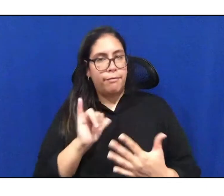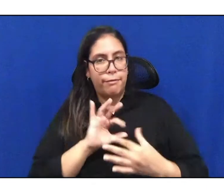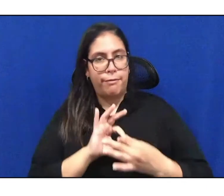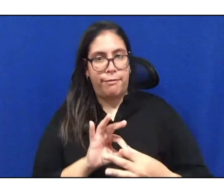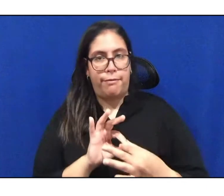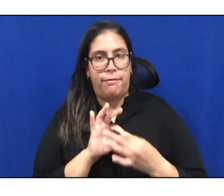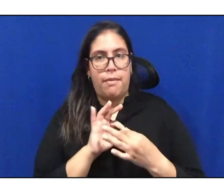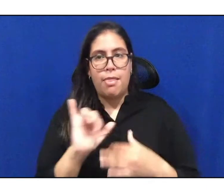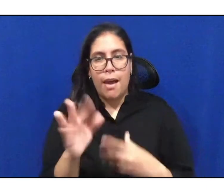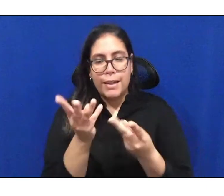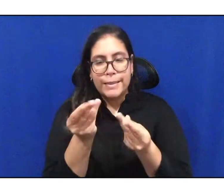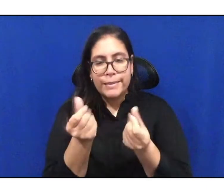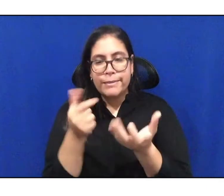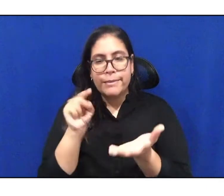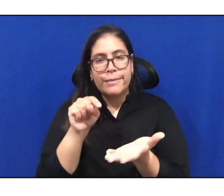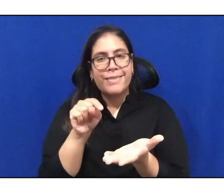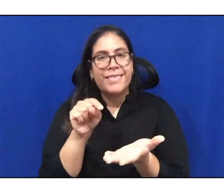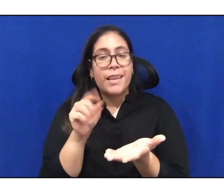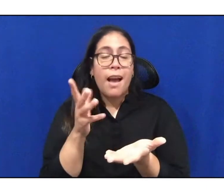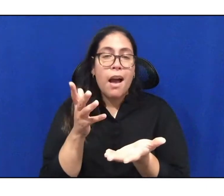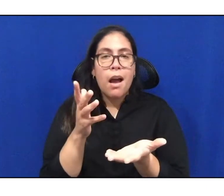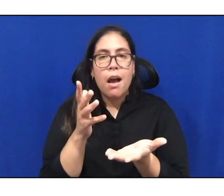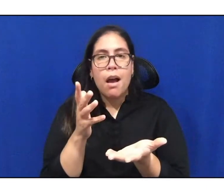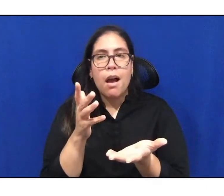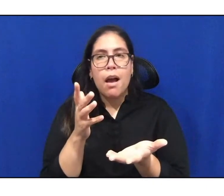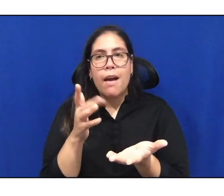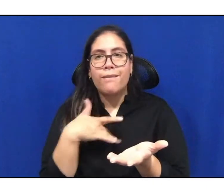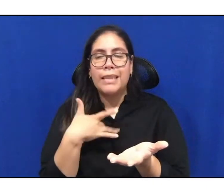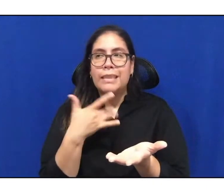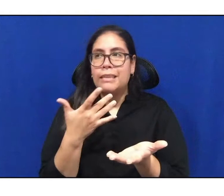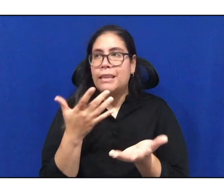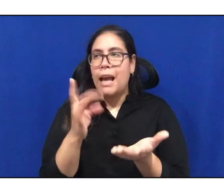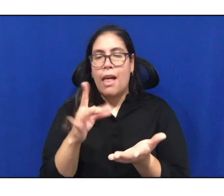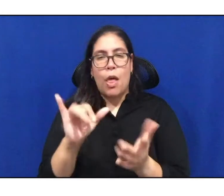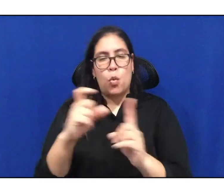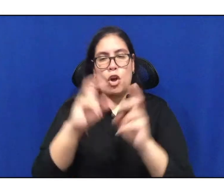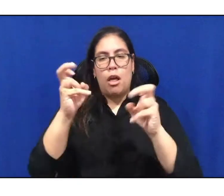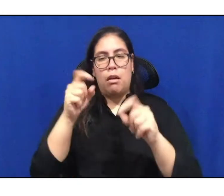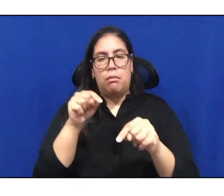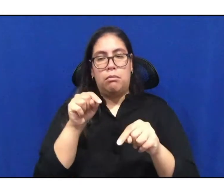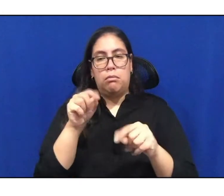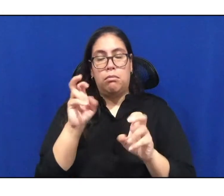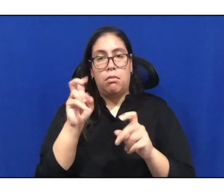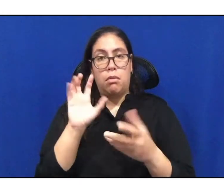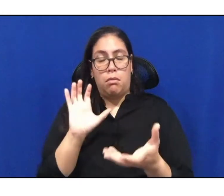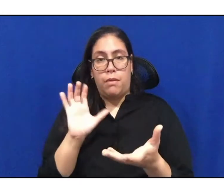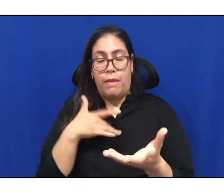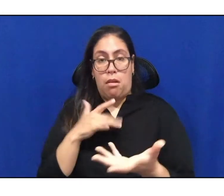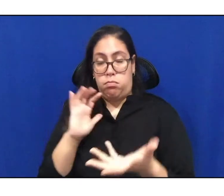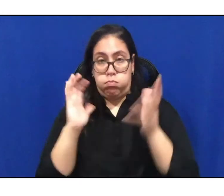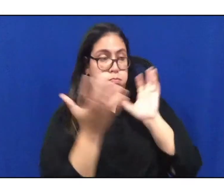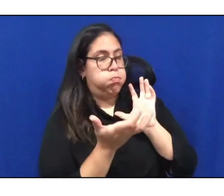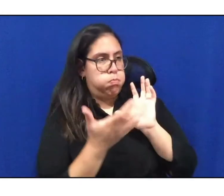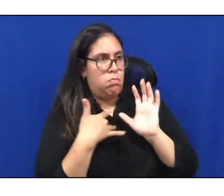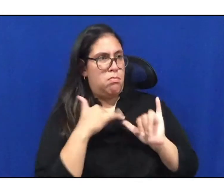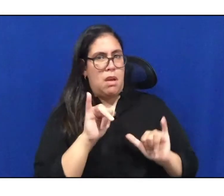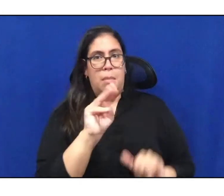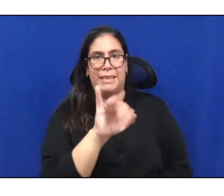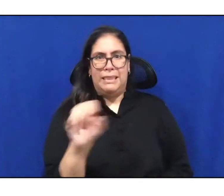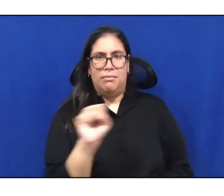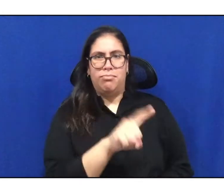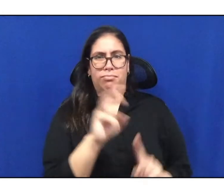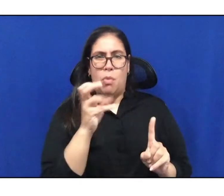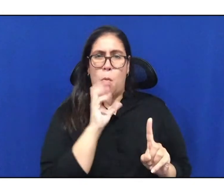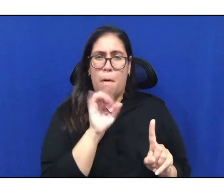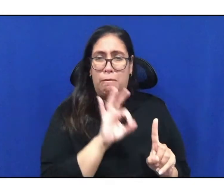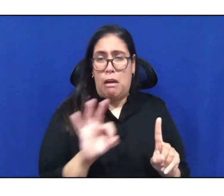of I hate to say backwardness of Mississippi and what Mississippi symbolizes, but it symbolizes